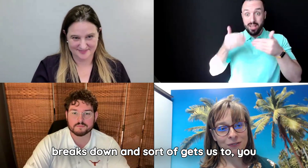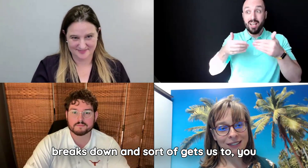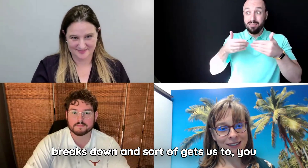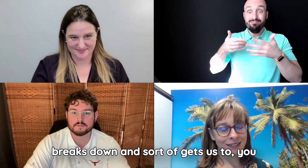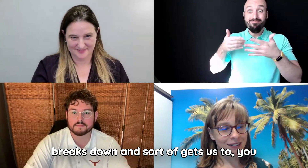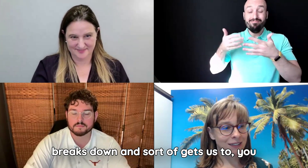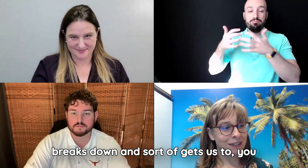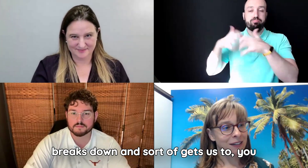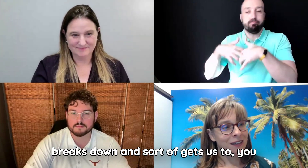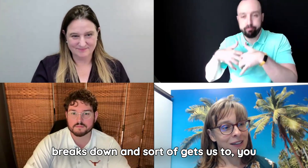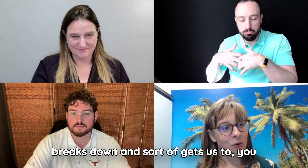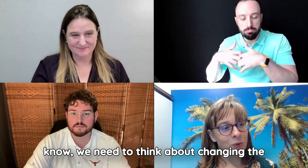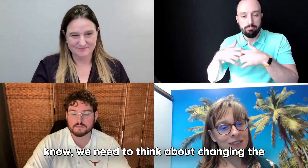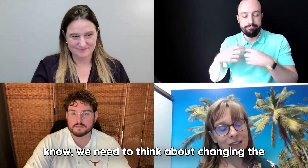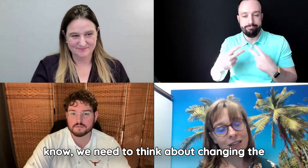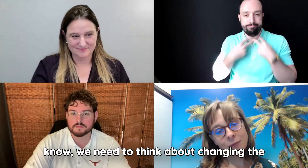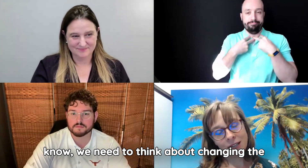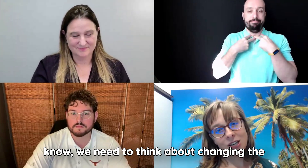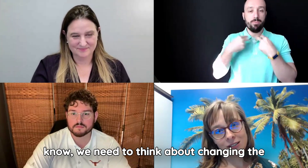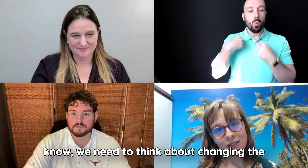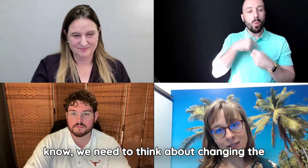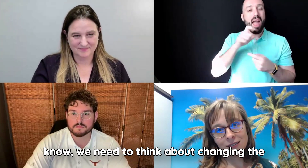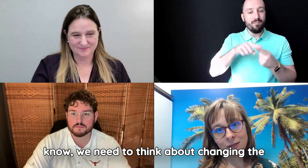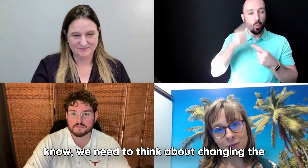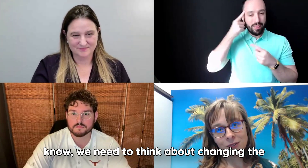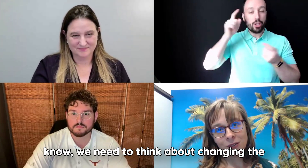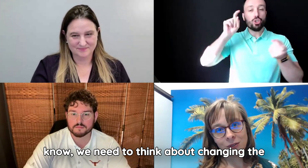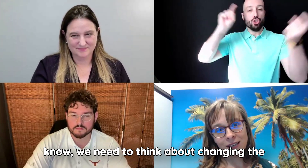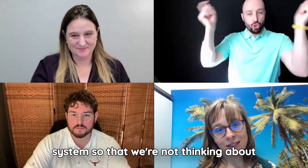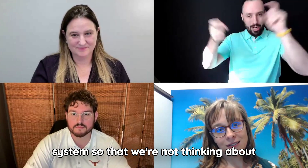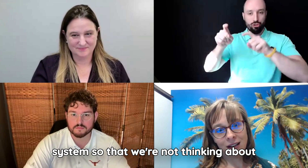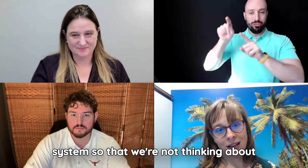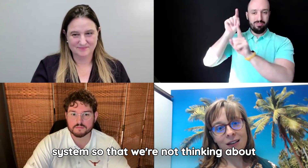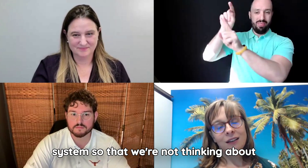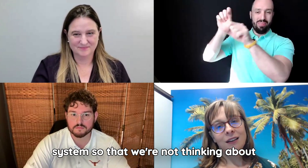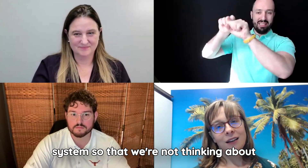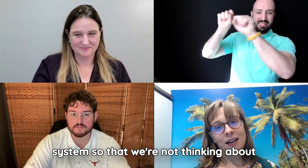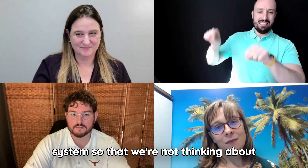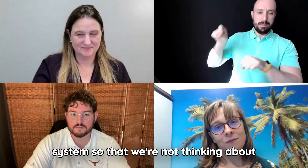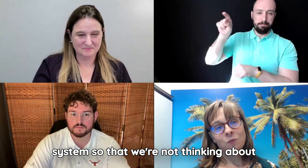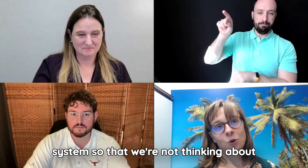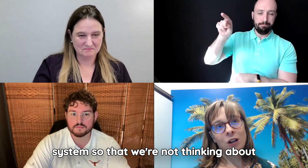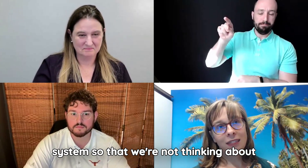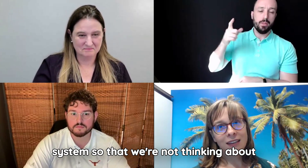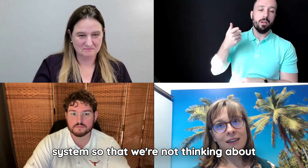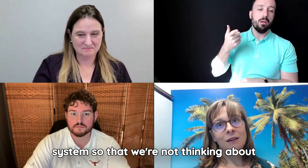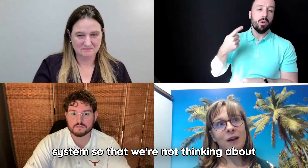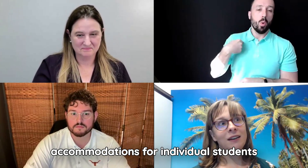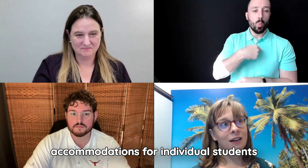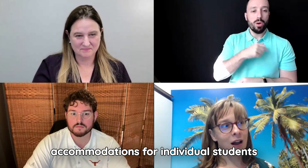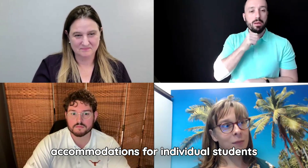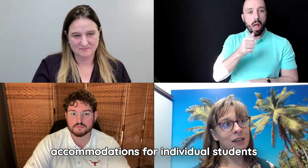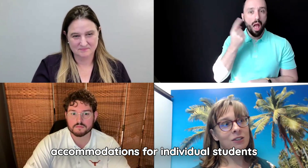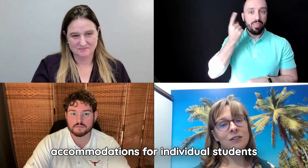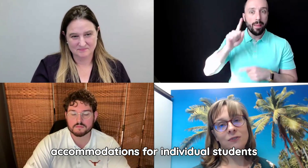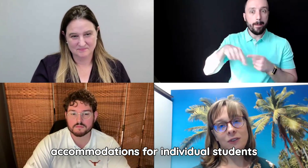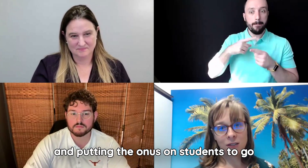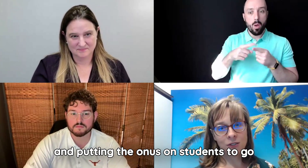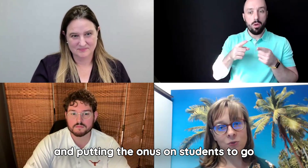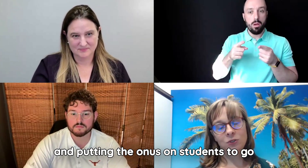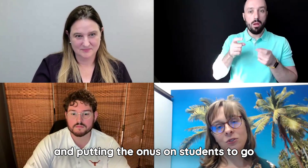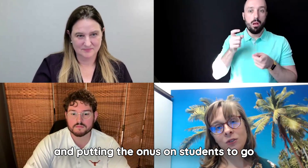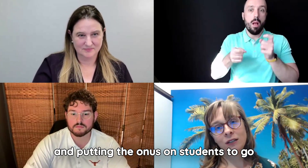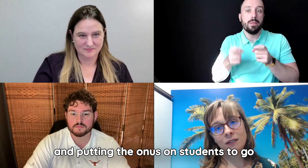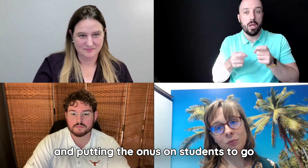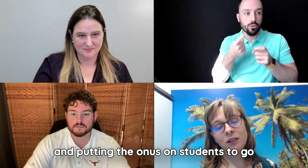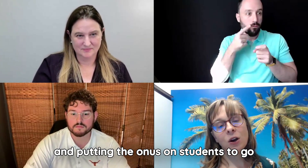and sort of gets us to, we need to think about changing the system so that it's not, we're not thinking about accommodations for